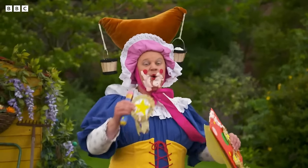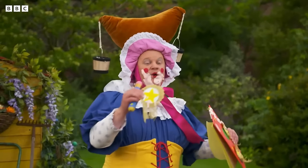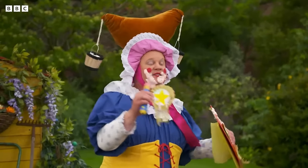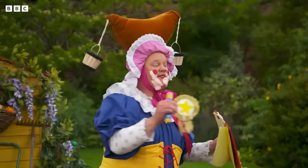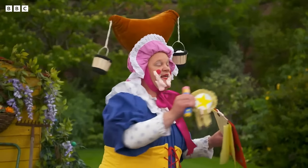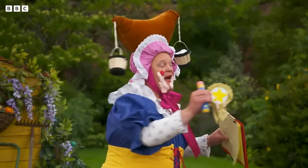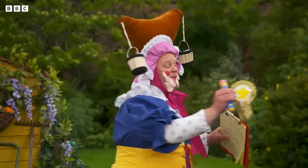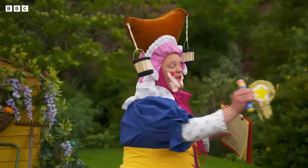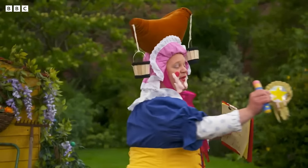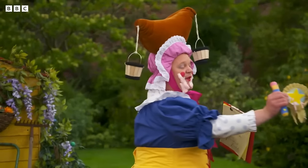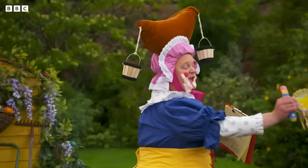Lord Tumble.